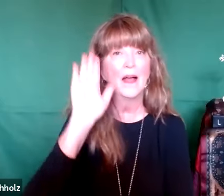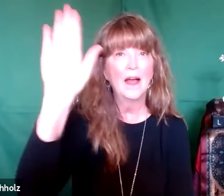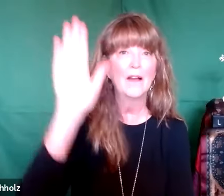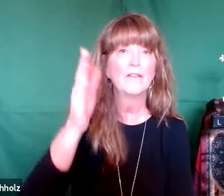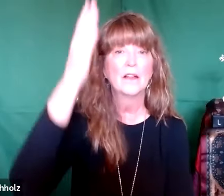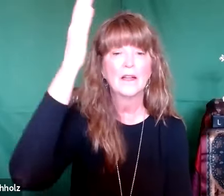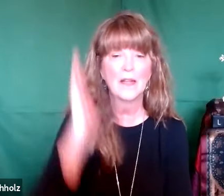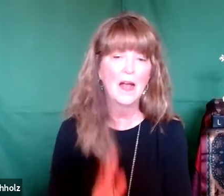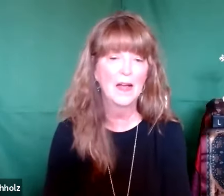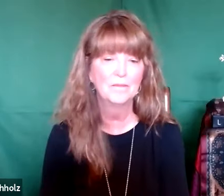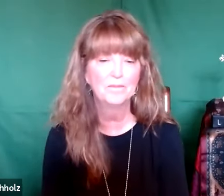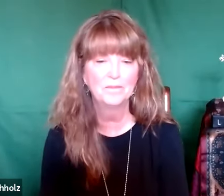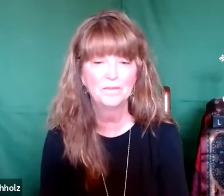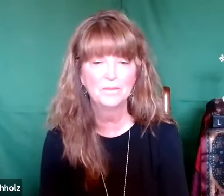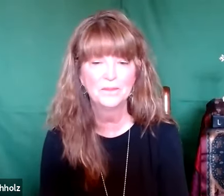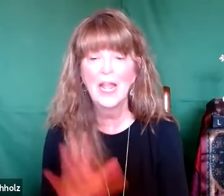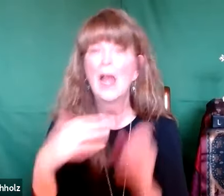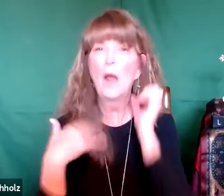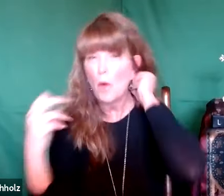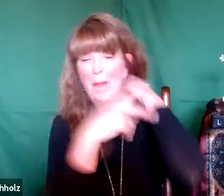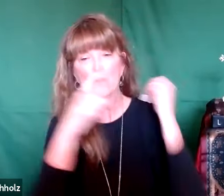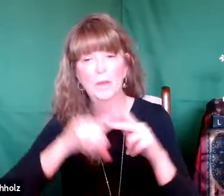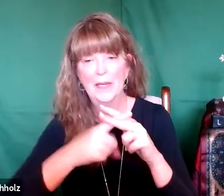announced that he was seeing the sacrificial Lamb of God.